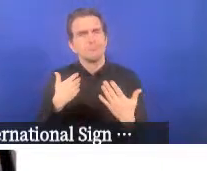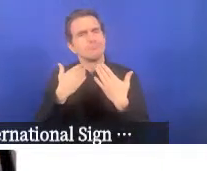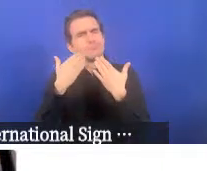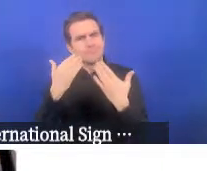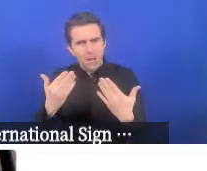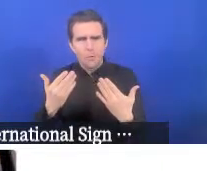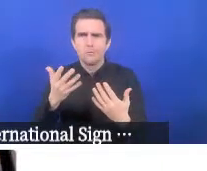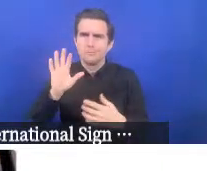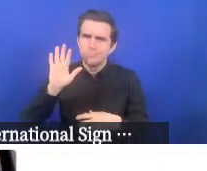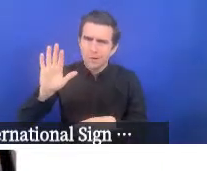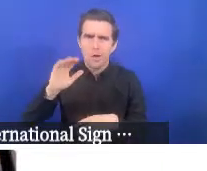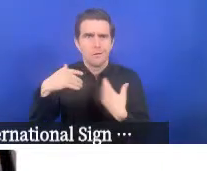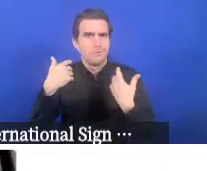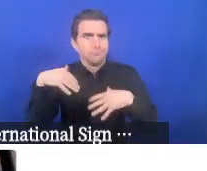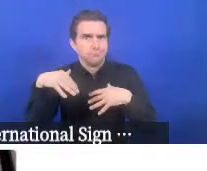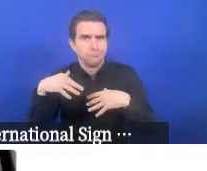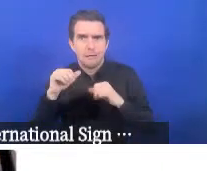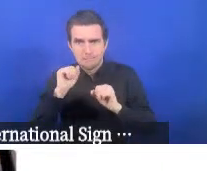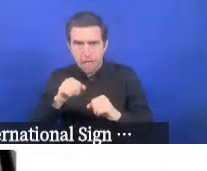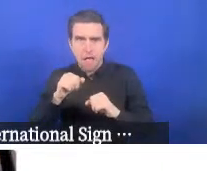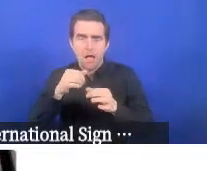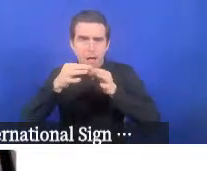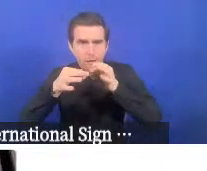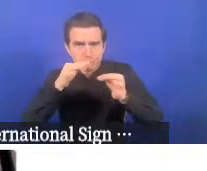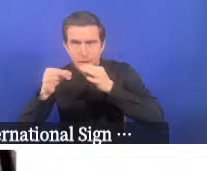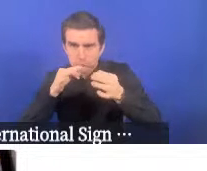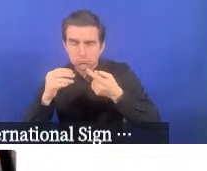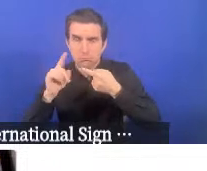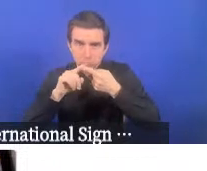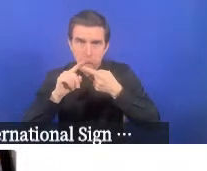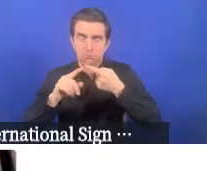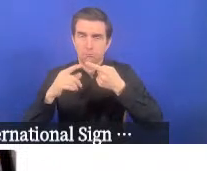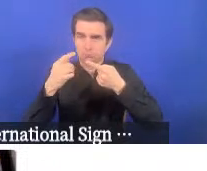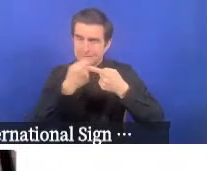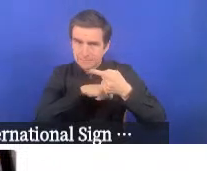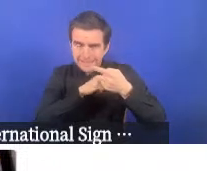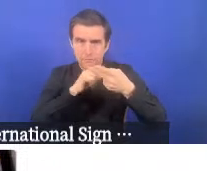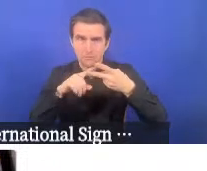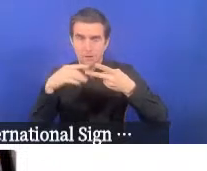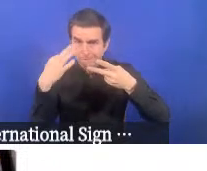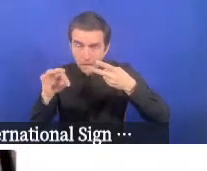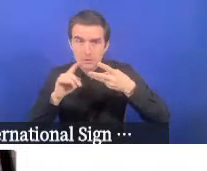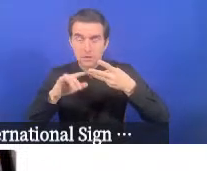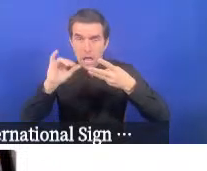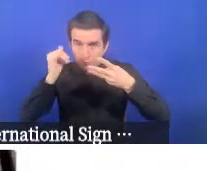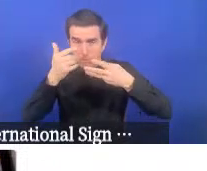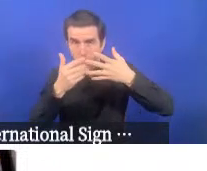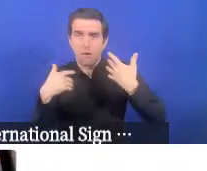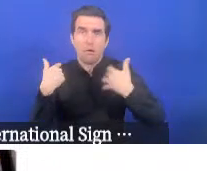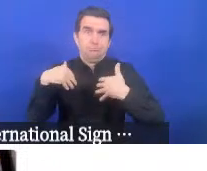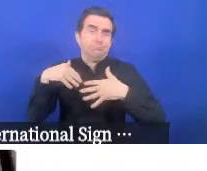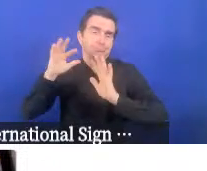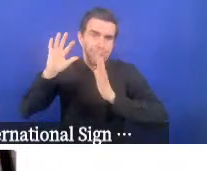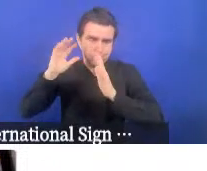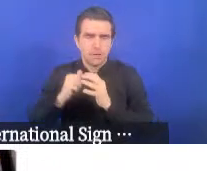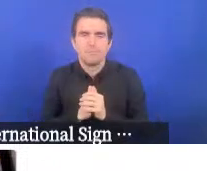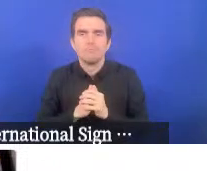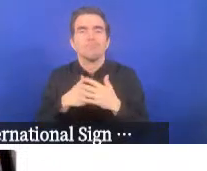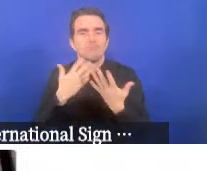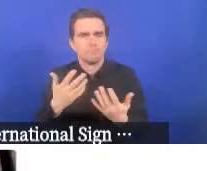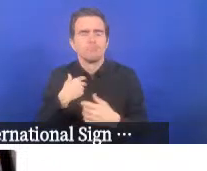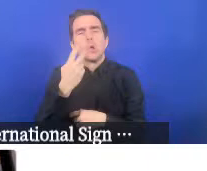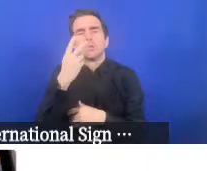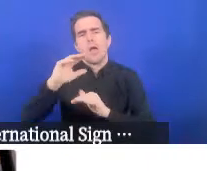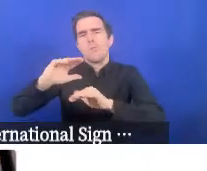give us the opening remarks to this webinar. So the first video will be from UN Tourism